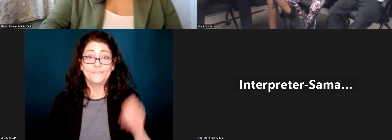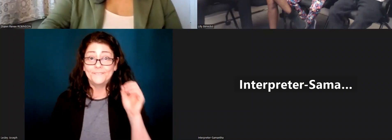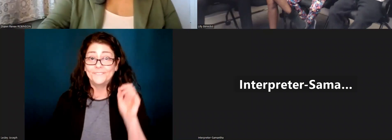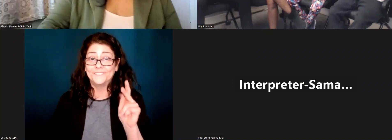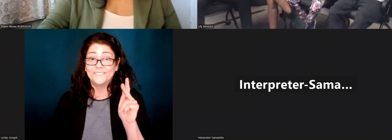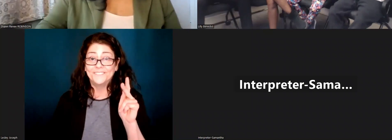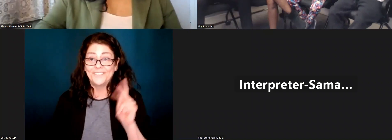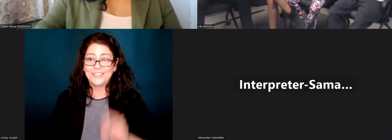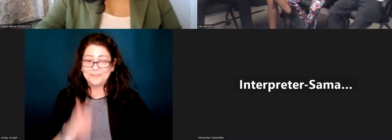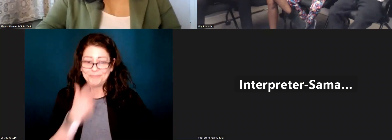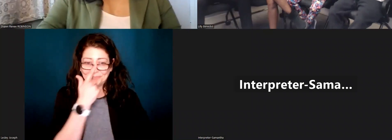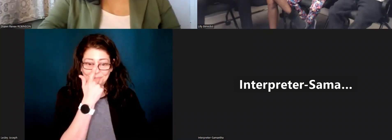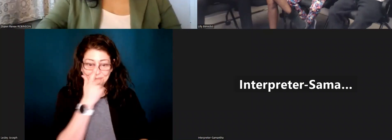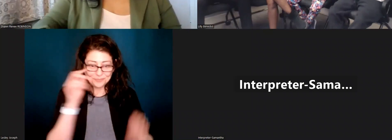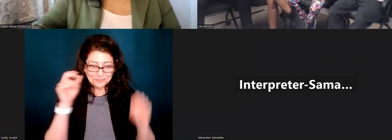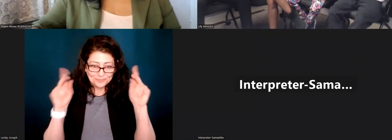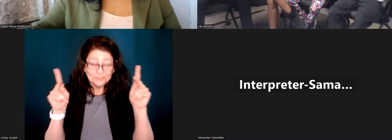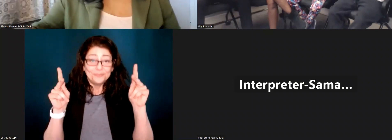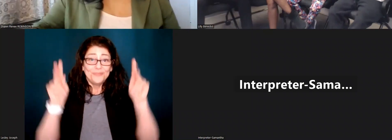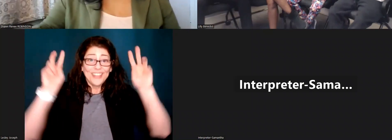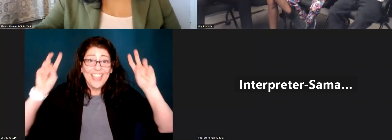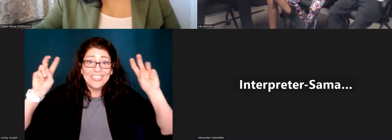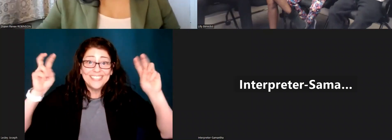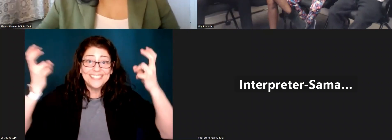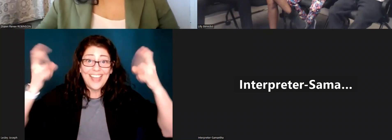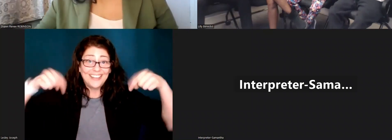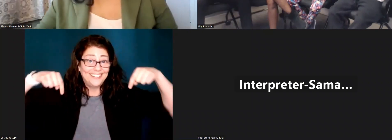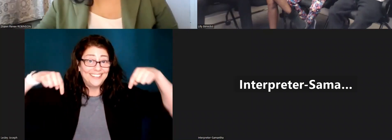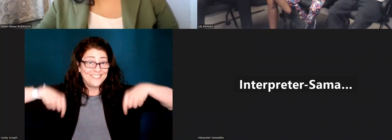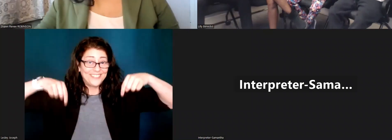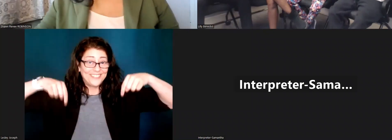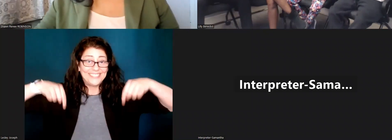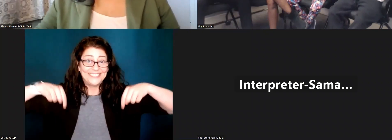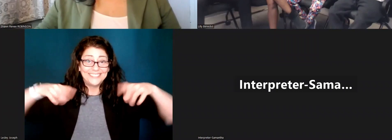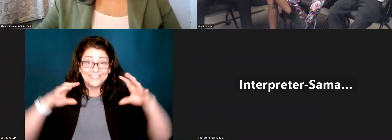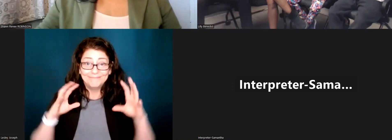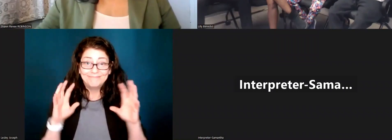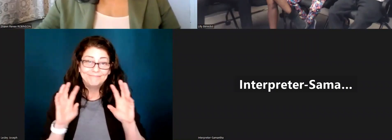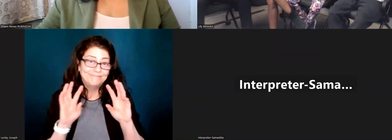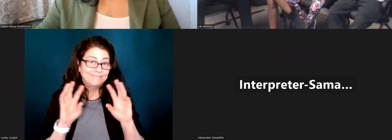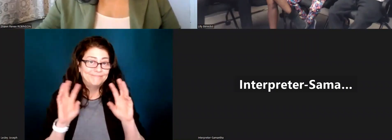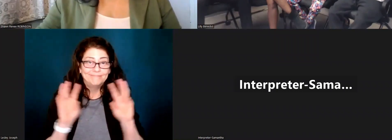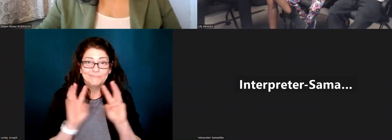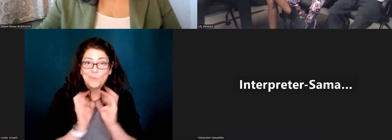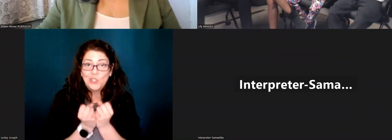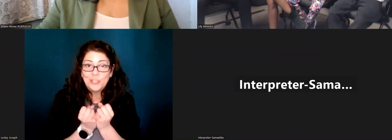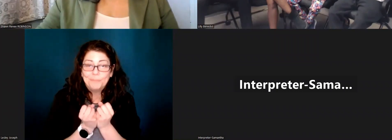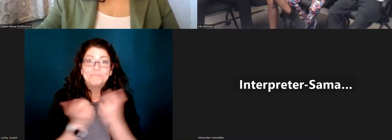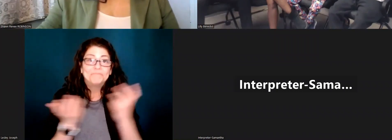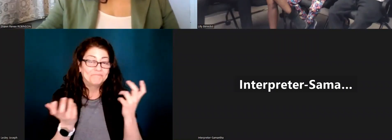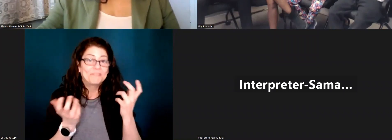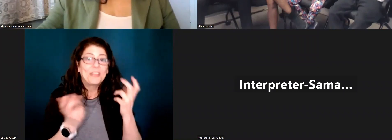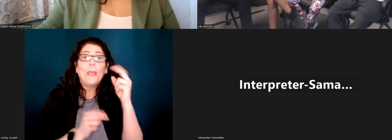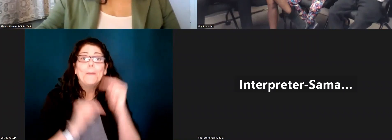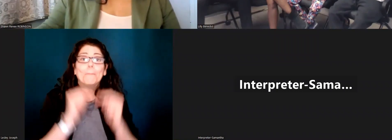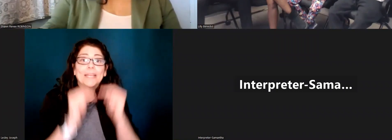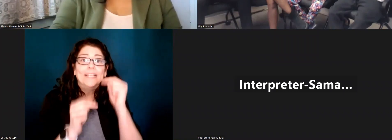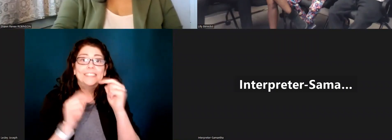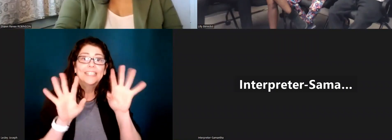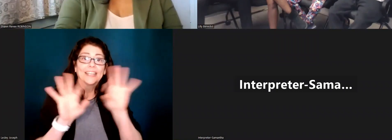All righty, so the title of this webinar is Building Family